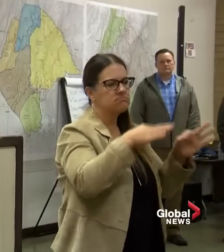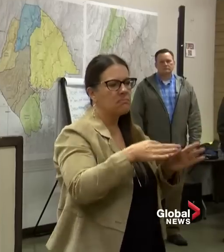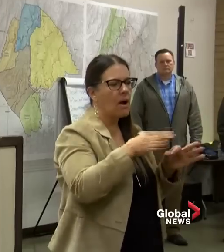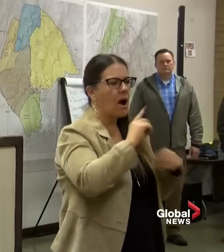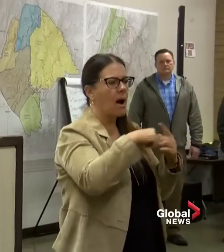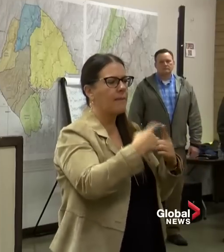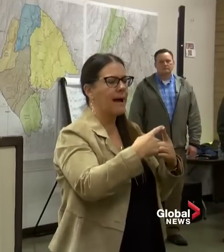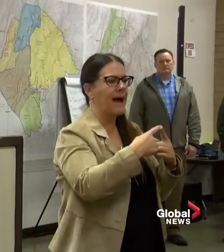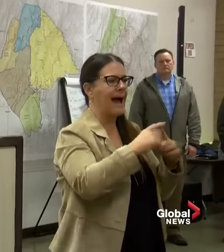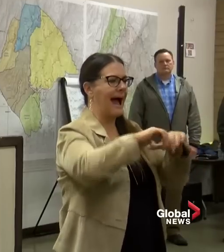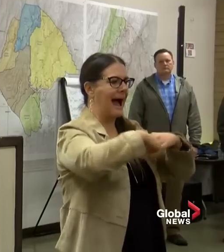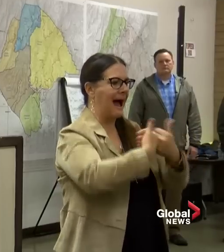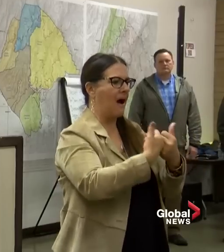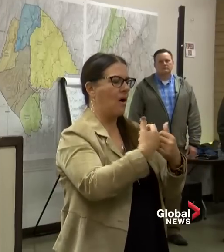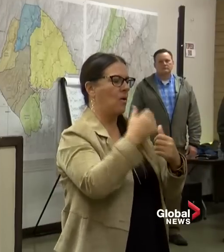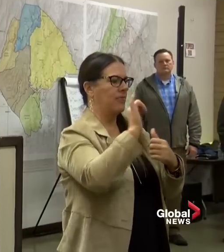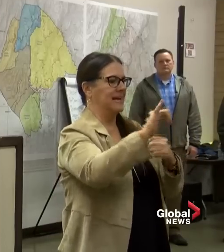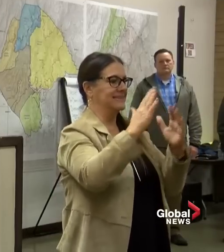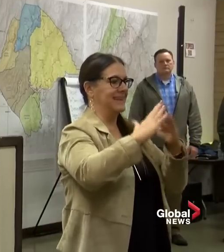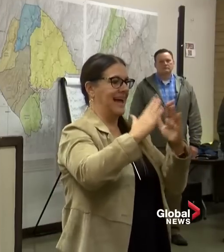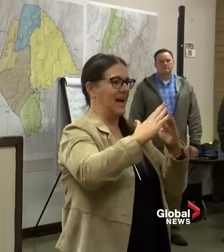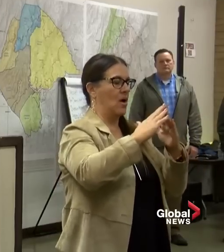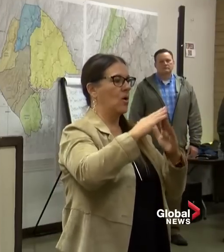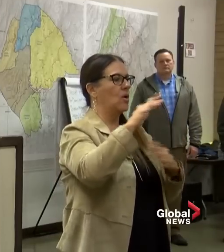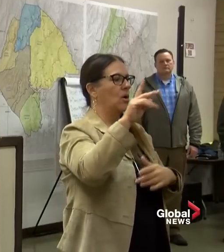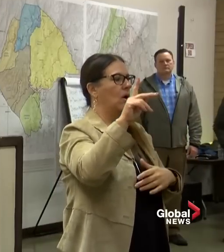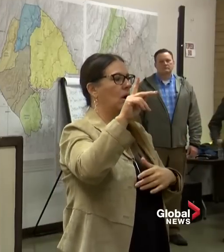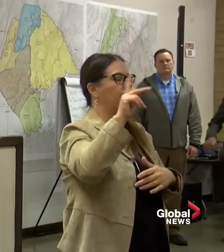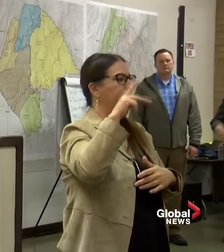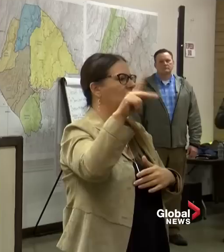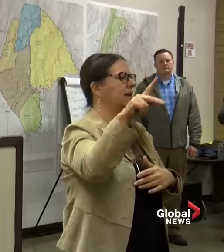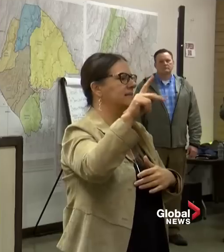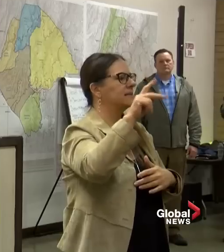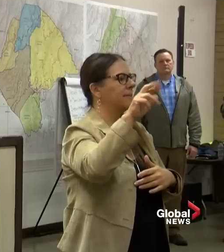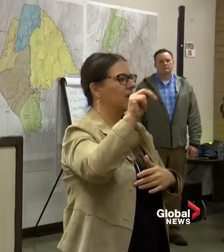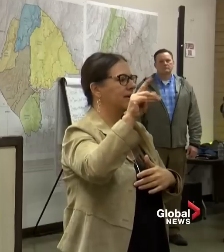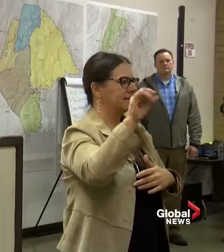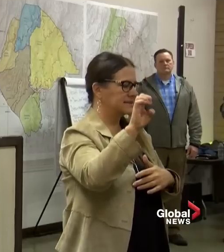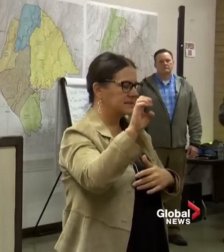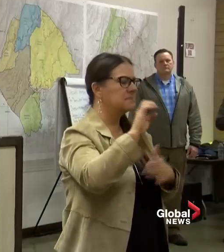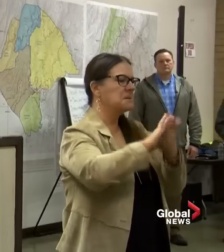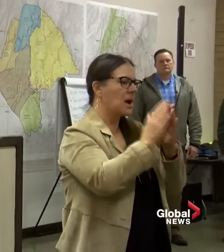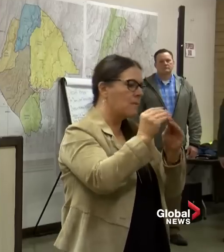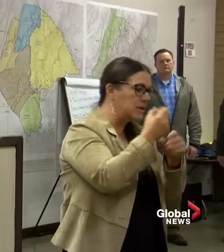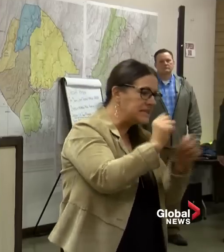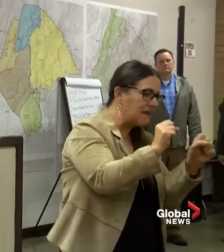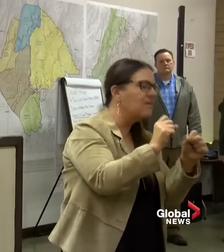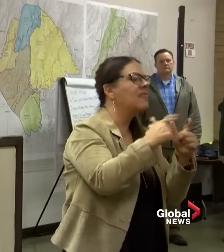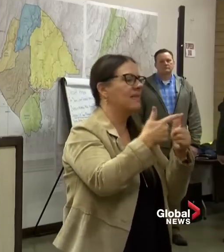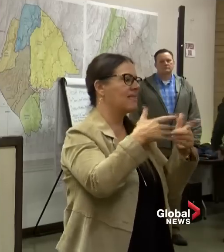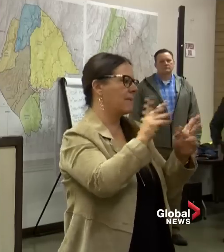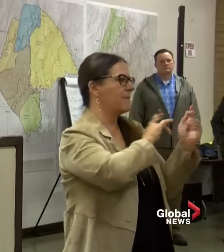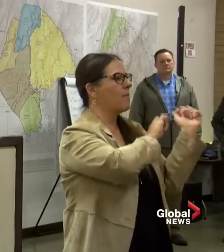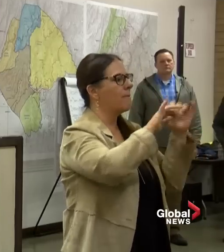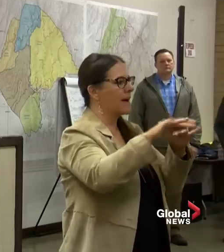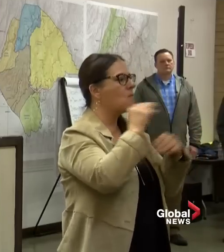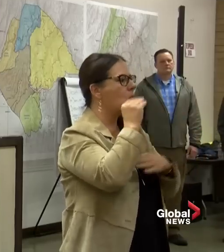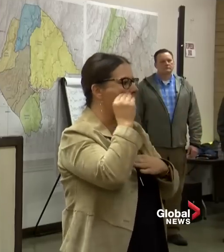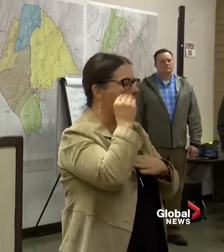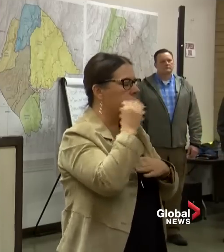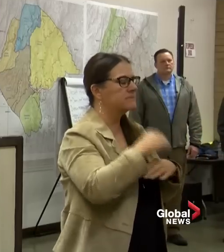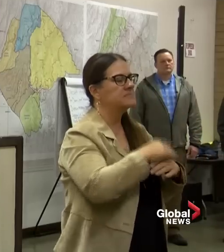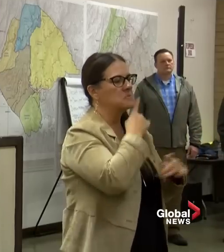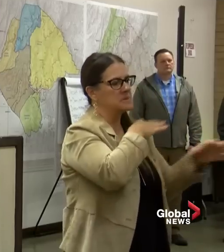make the town of Paradise safe for reentry and some of the plans that we have with regard to moving forward with that process.